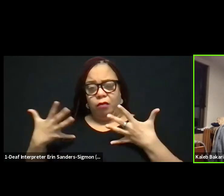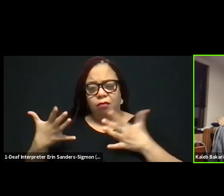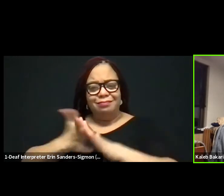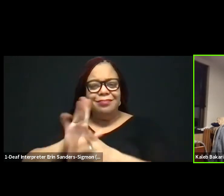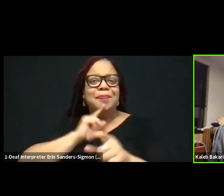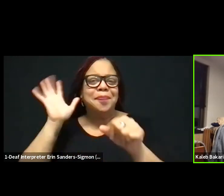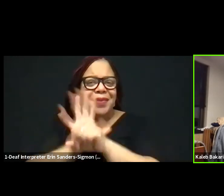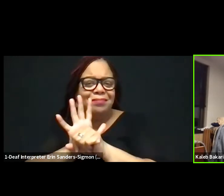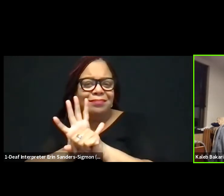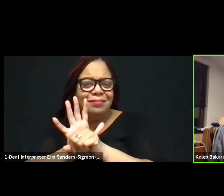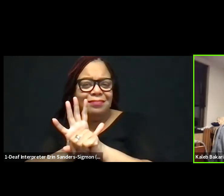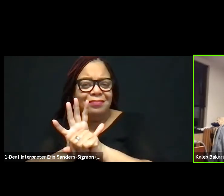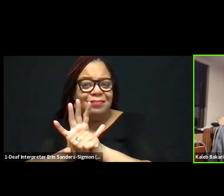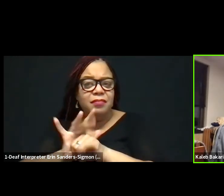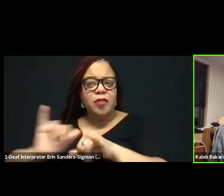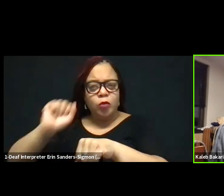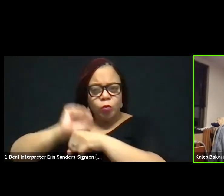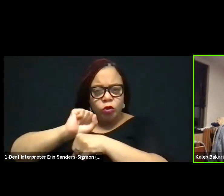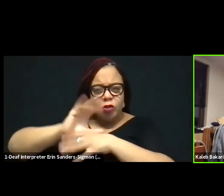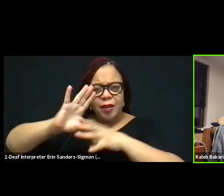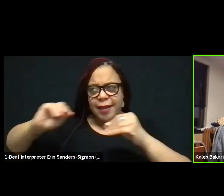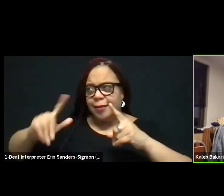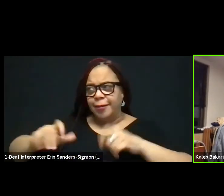what's there. So yeah,